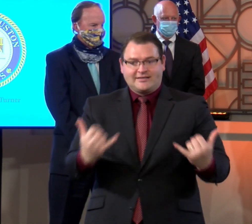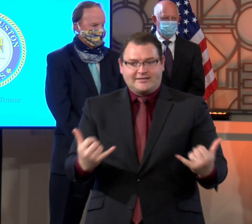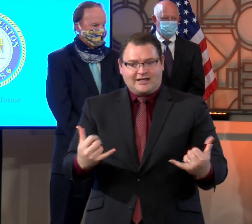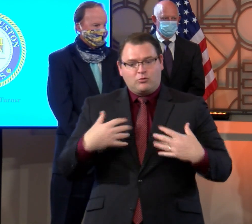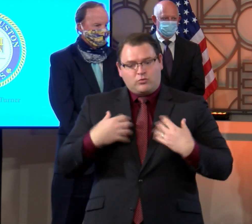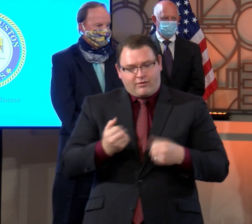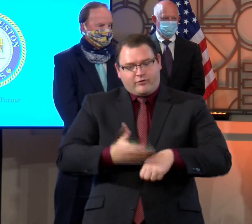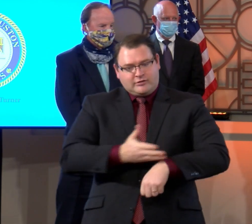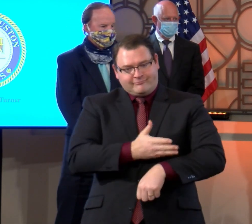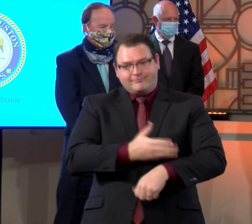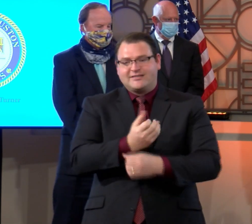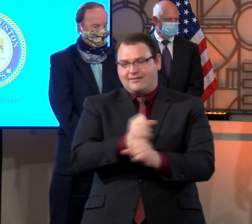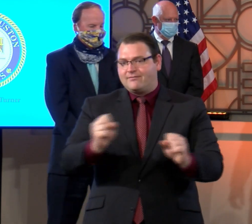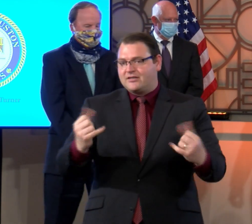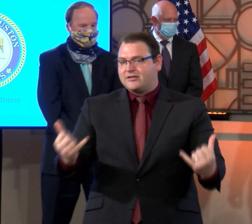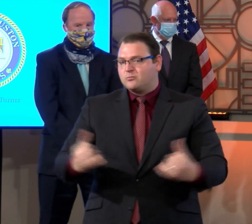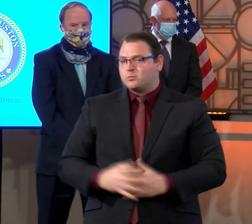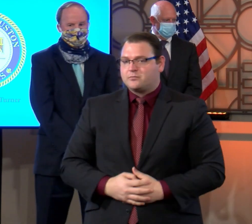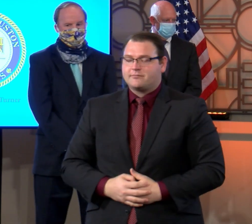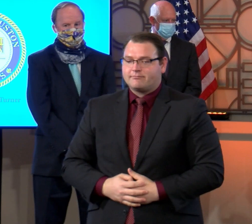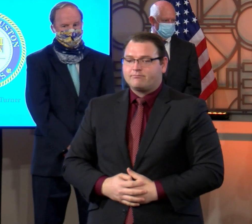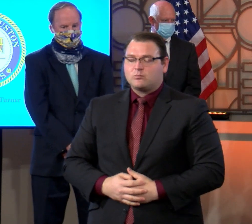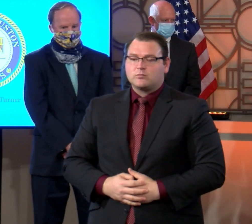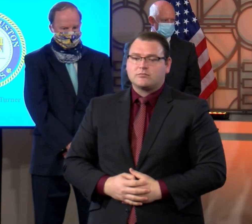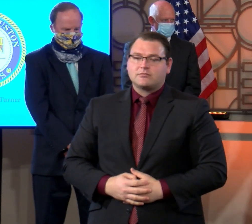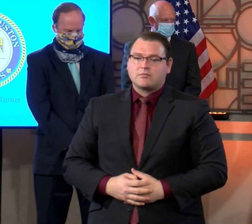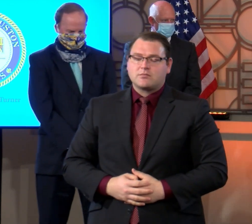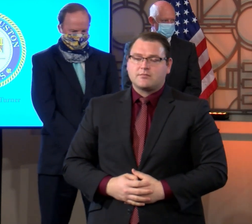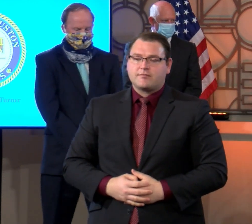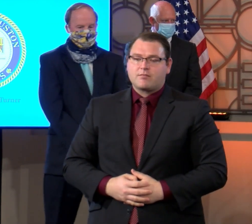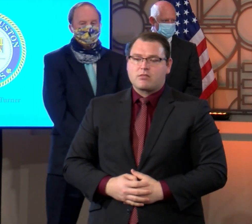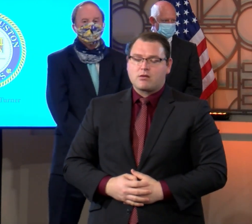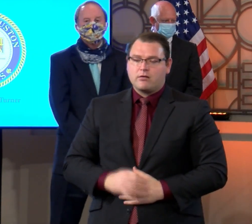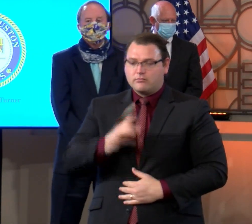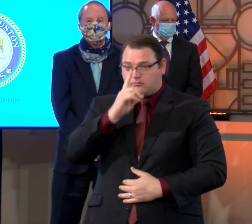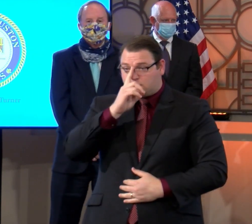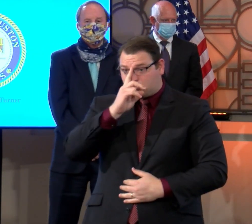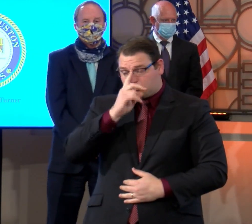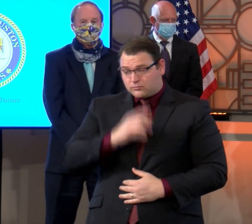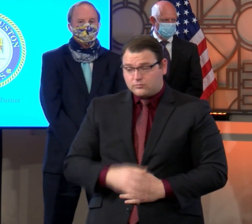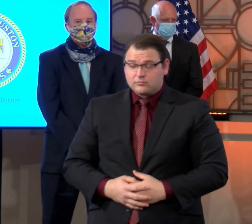safely at home. That's my report for now. Thank you.